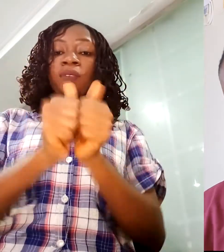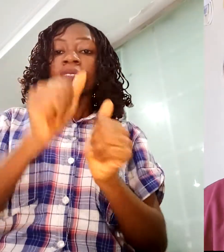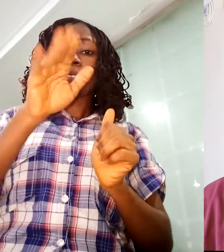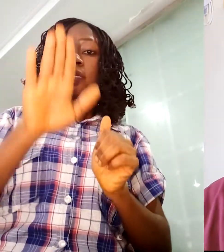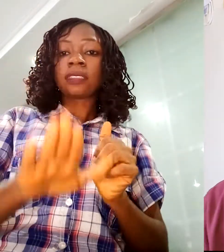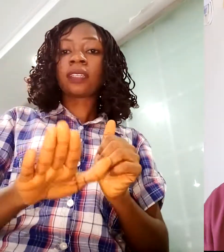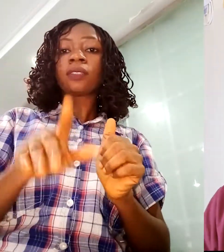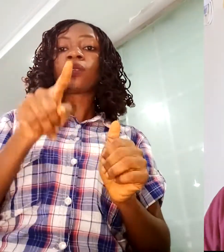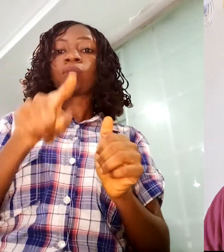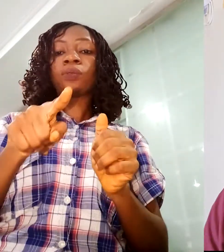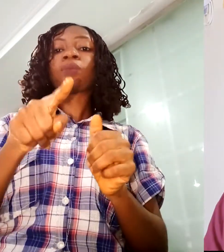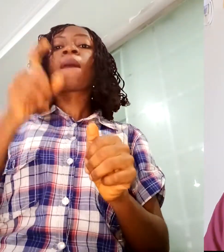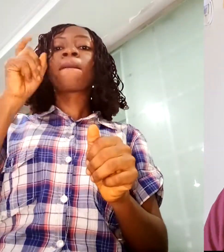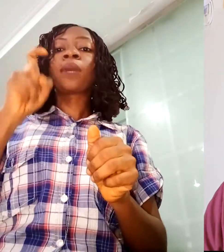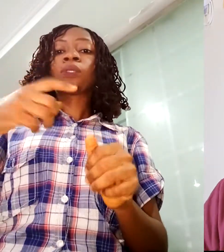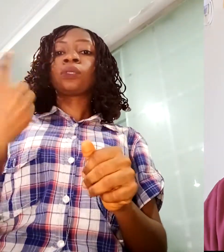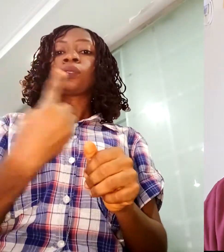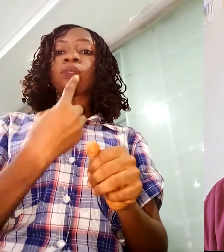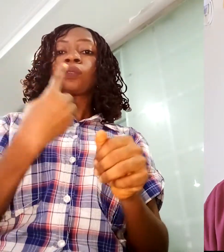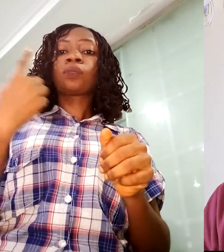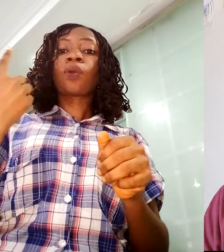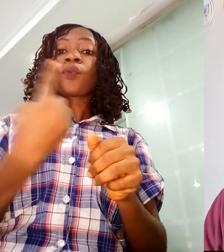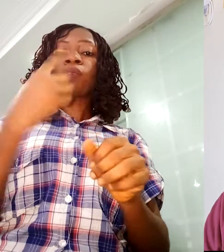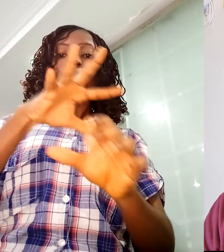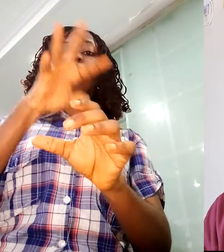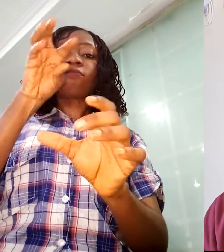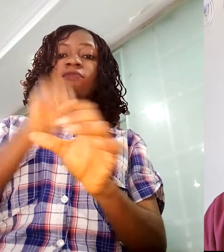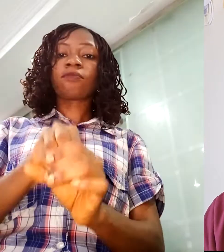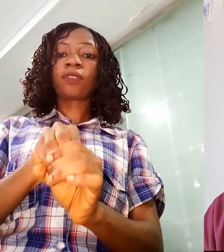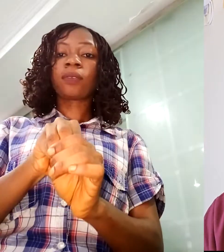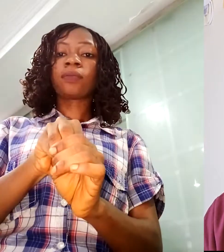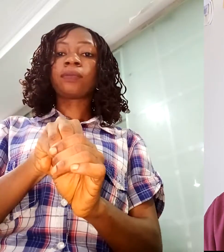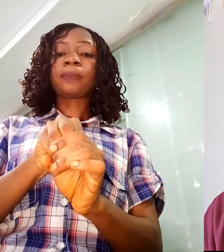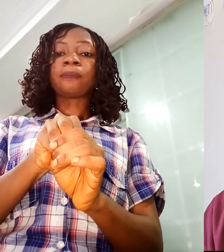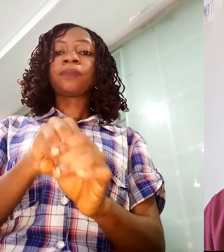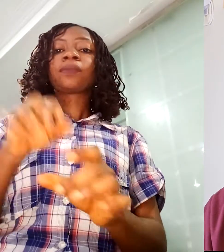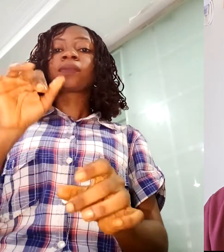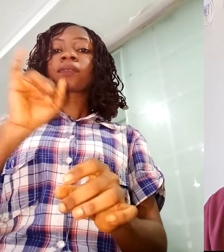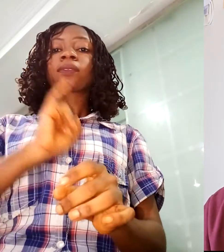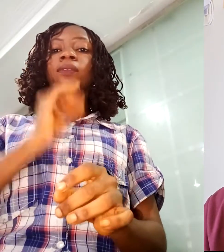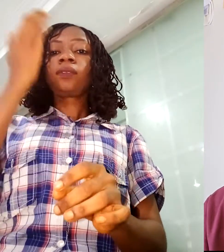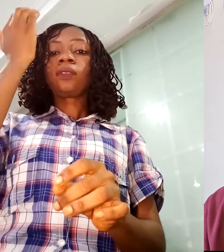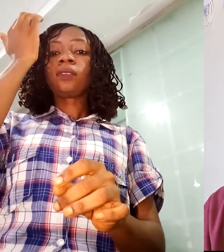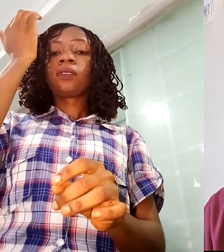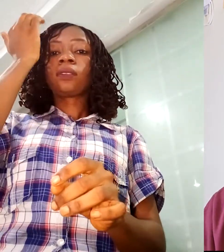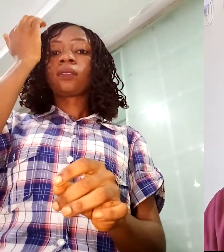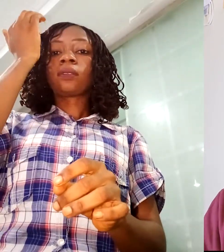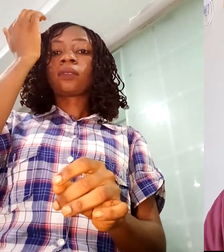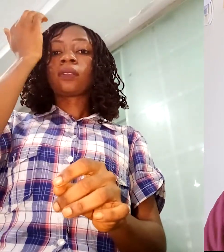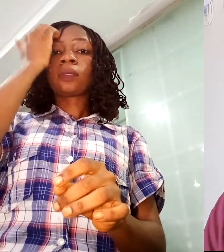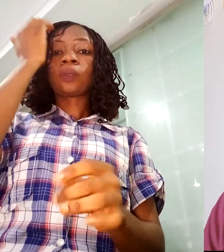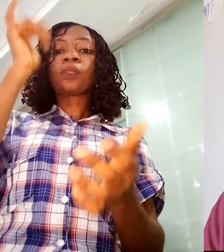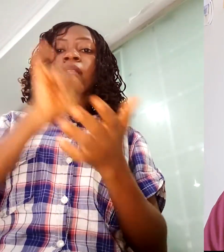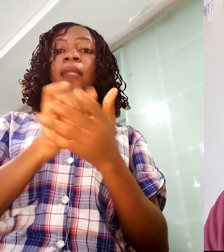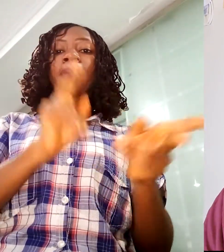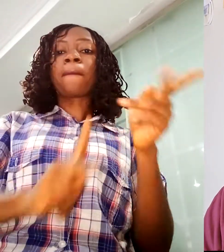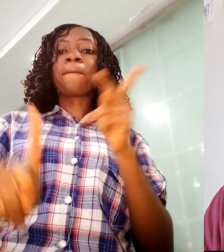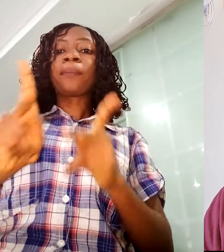with them. You also being involved. I know that the people that are very